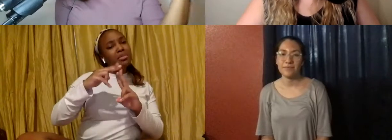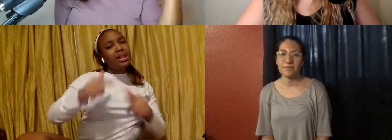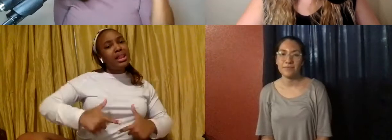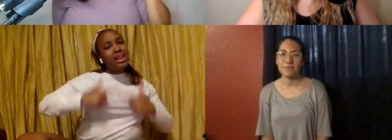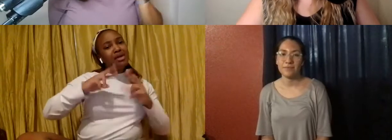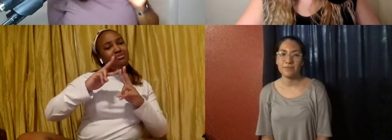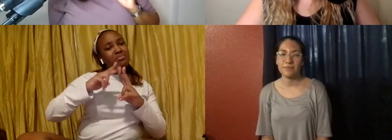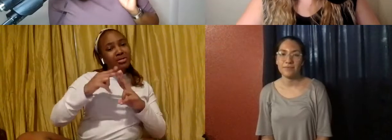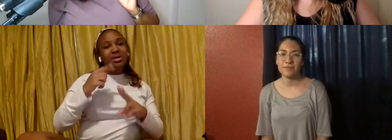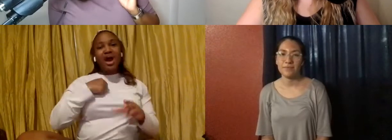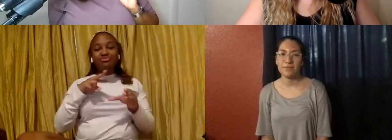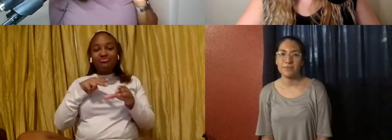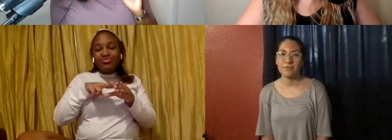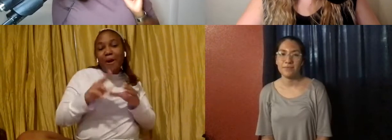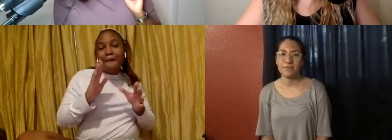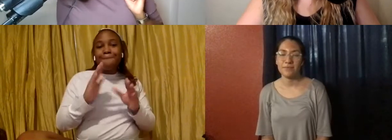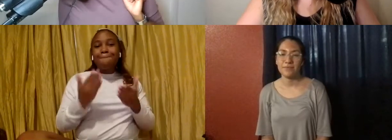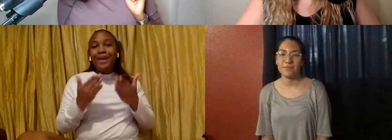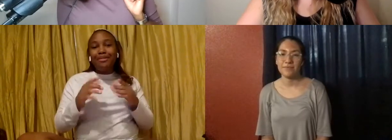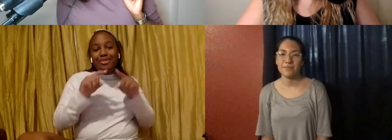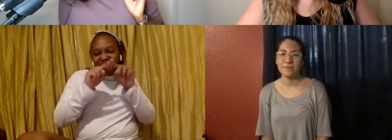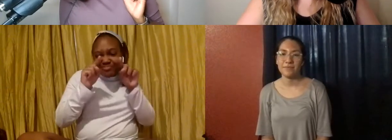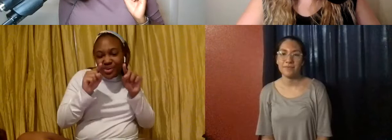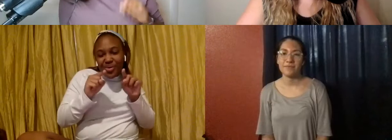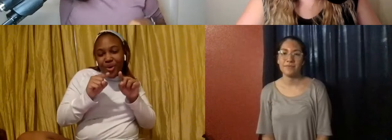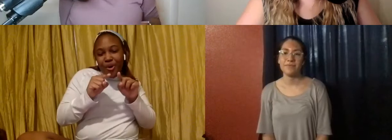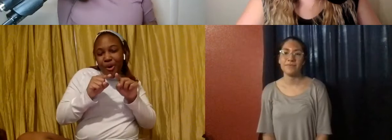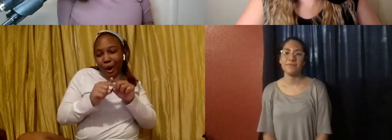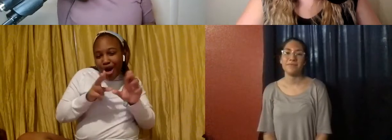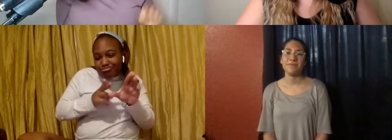you know, I'll put a little heart down there for Valentine's Day, you know,